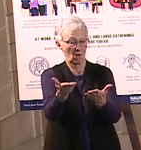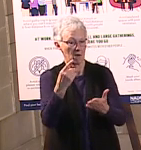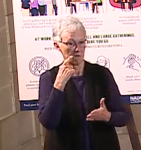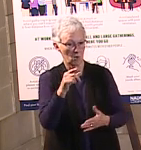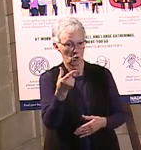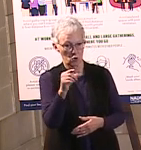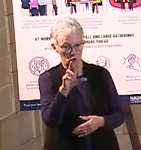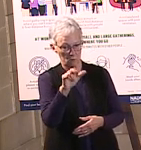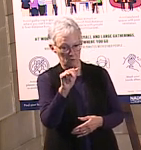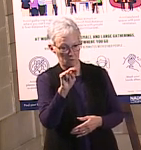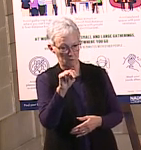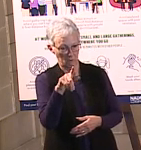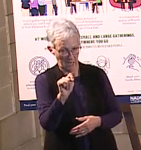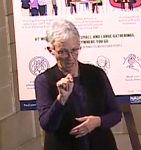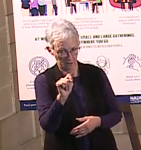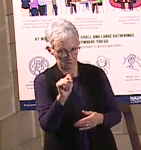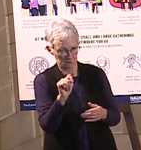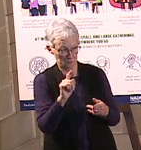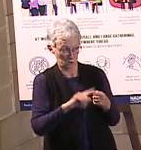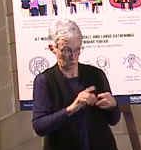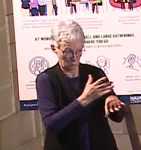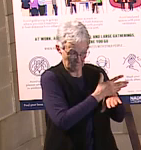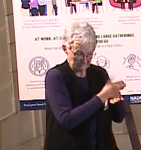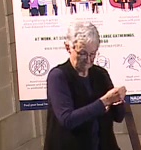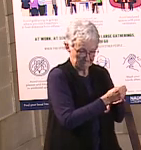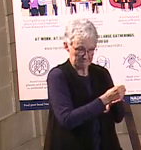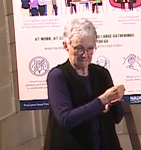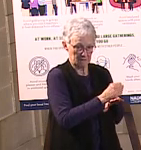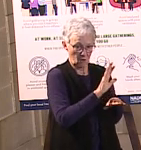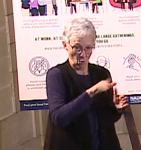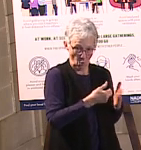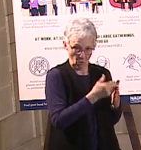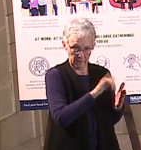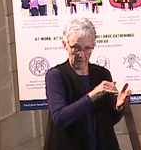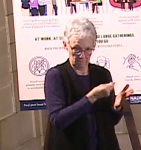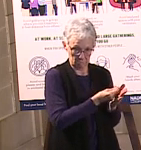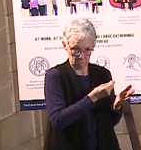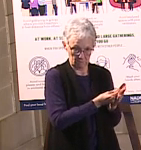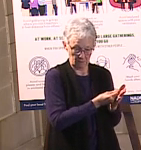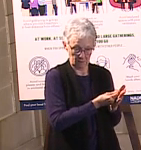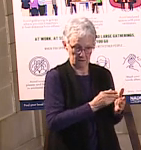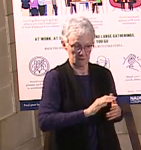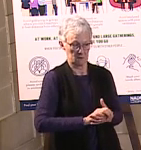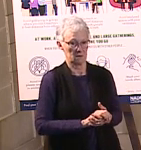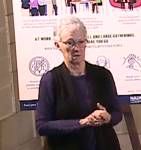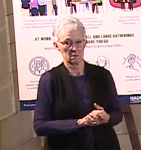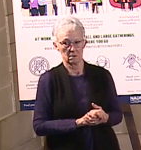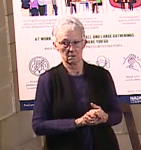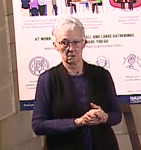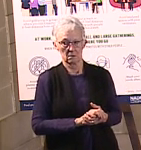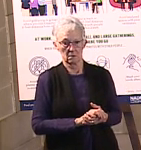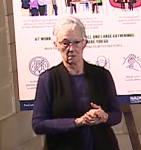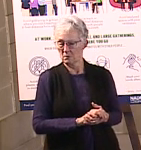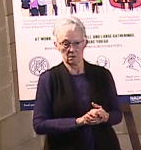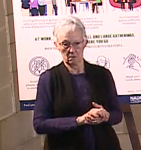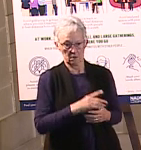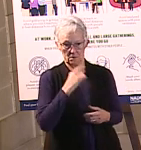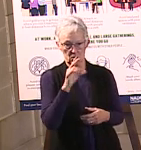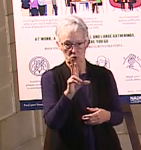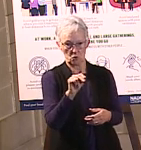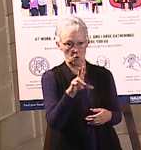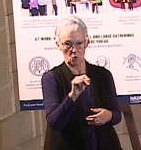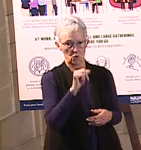groups in need? So the question was, will there be another round of funding or grants to groups in need? And the answer is no, we're